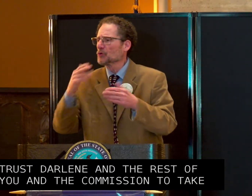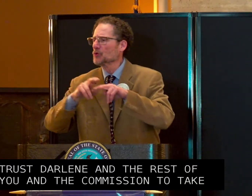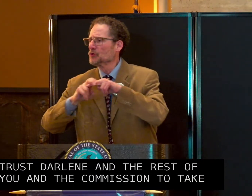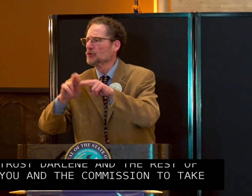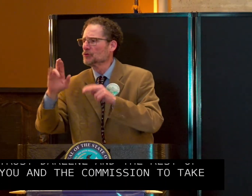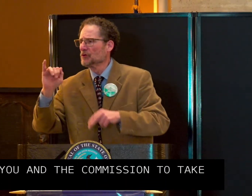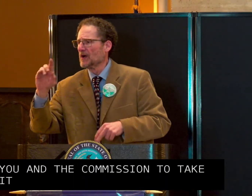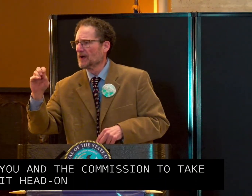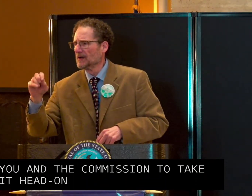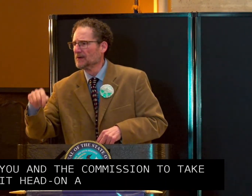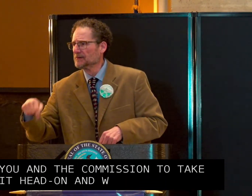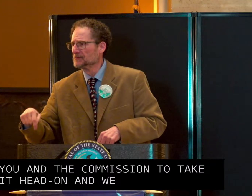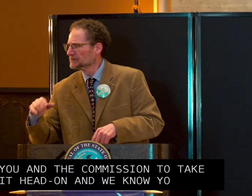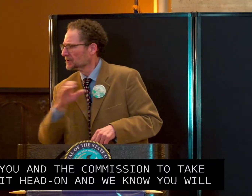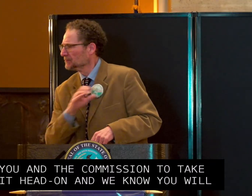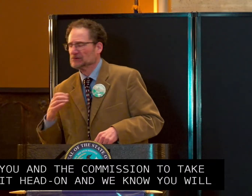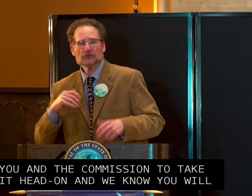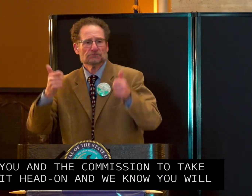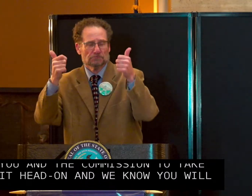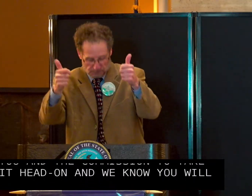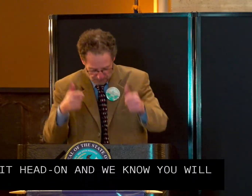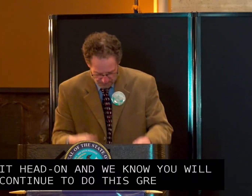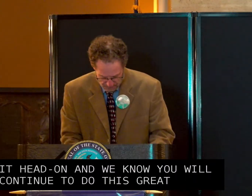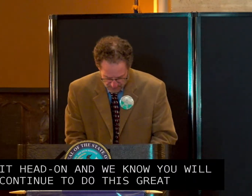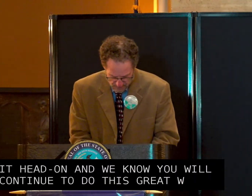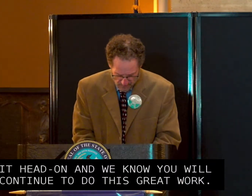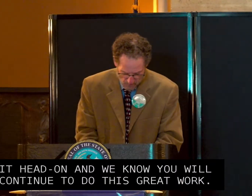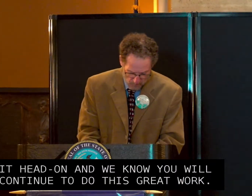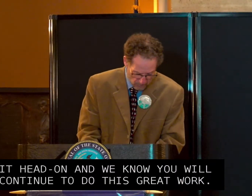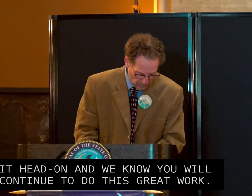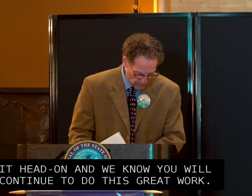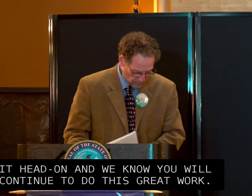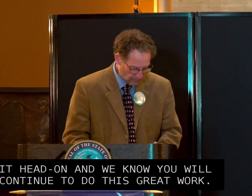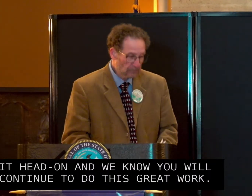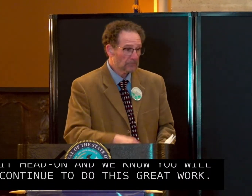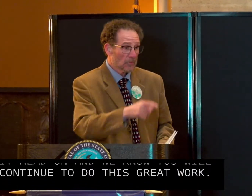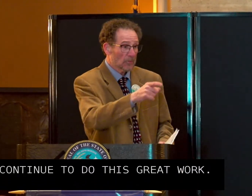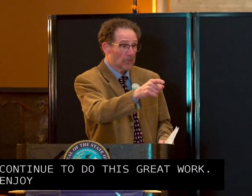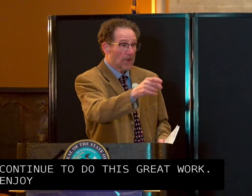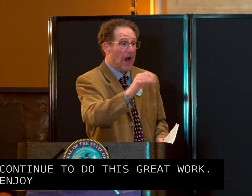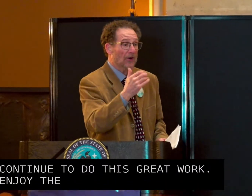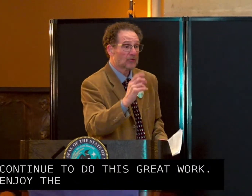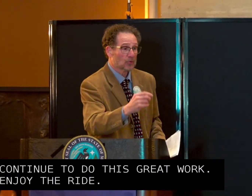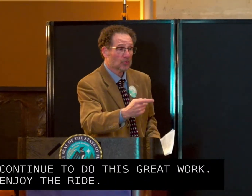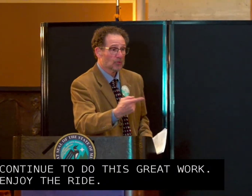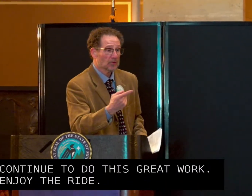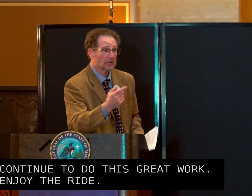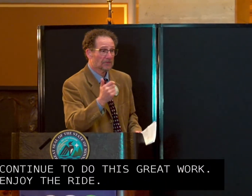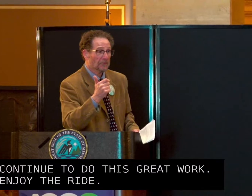you will continue to do this great work. Enjoy the ride. Thank you.